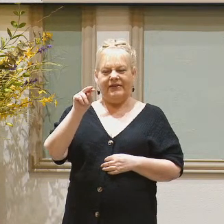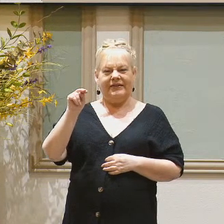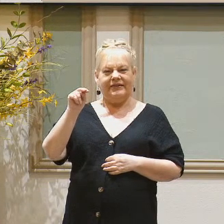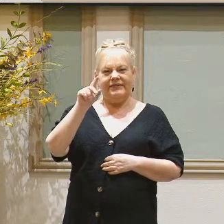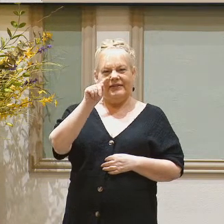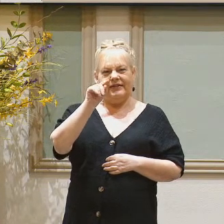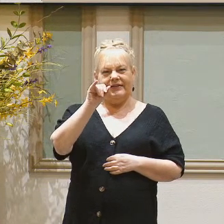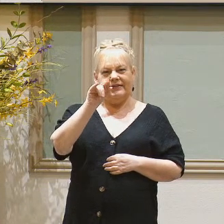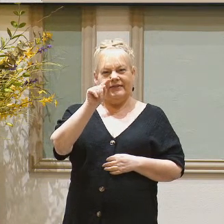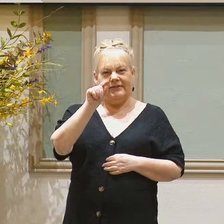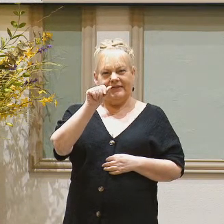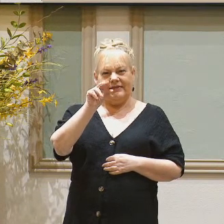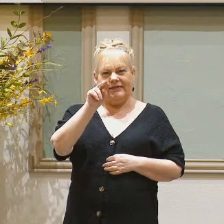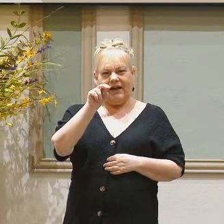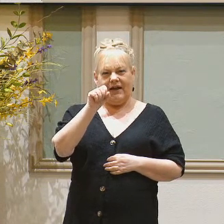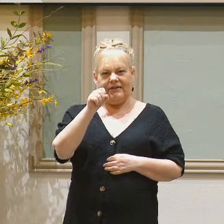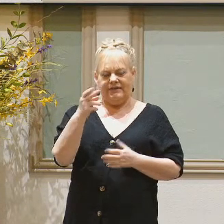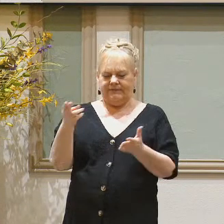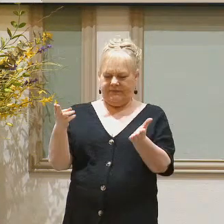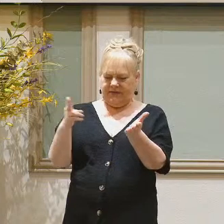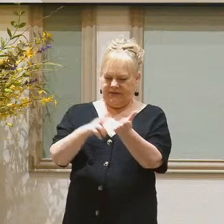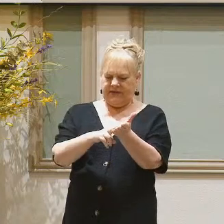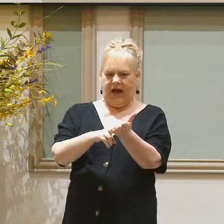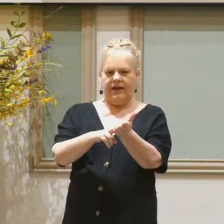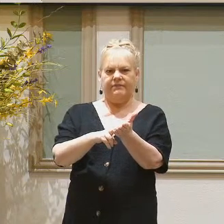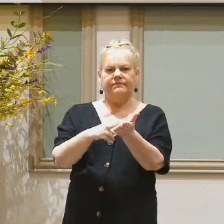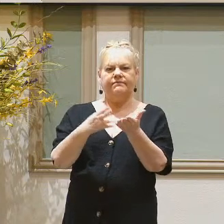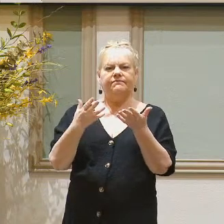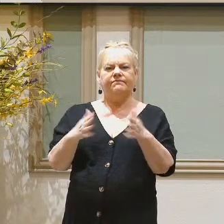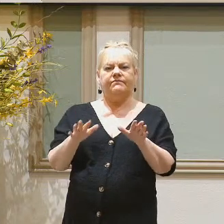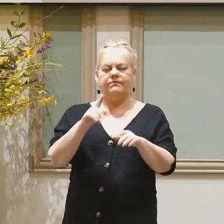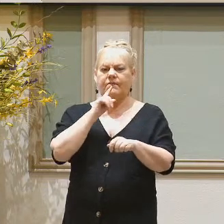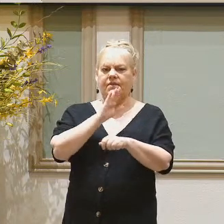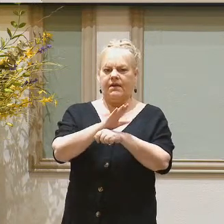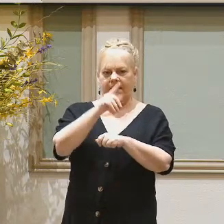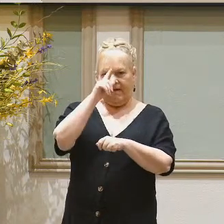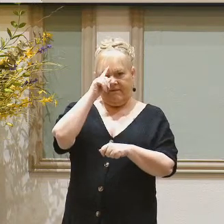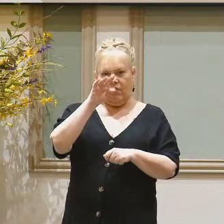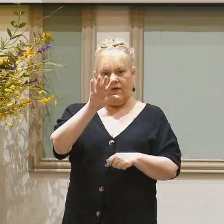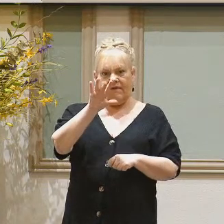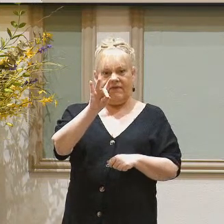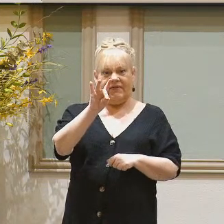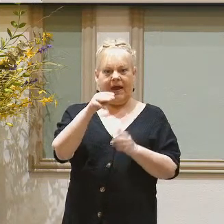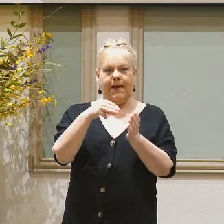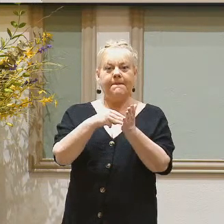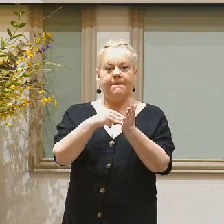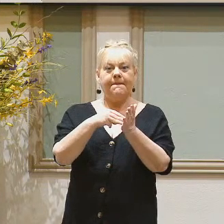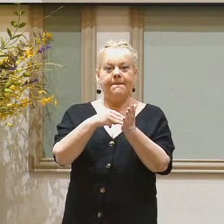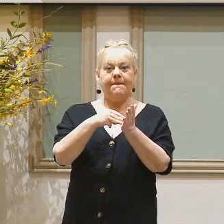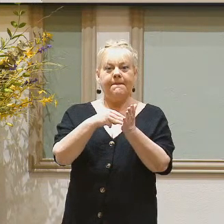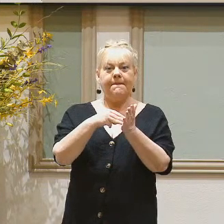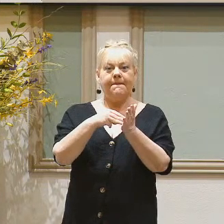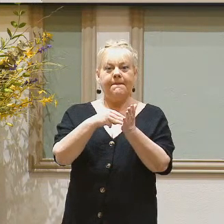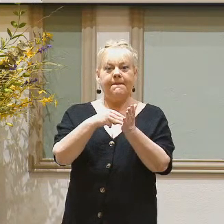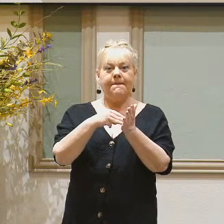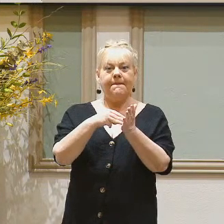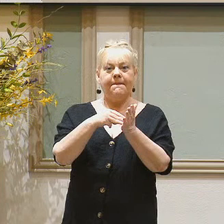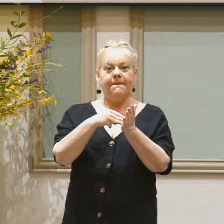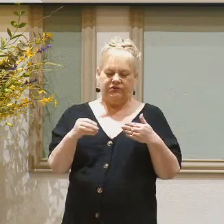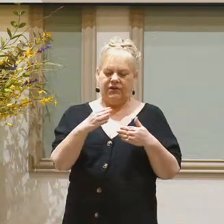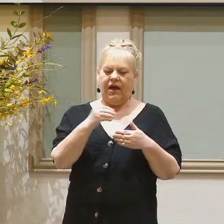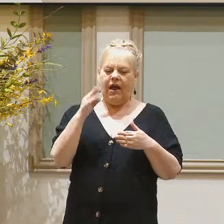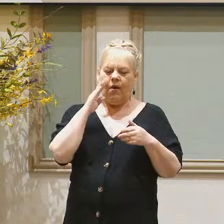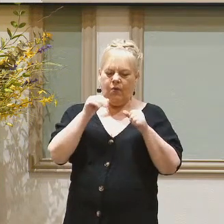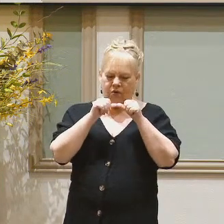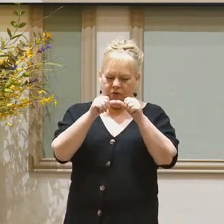Titans. Signed a guaranteed contract for $58 million. And he would go